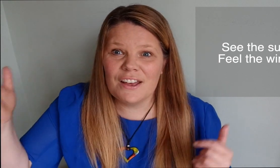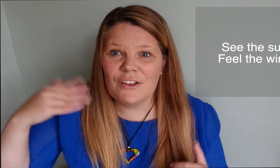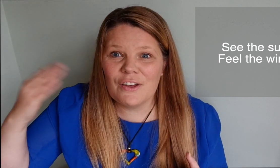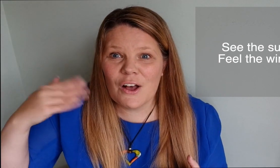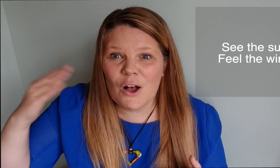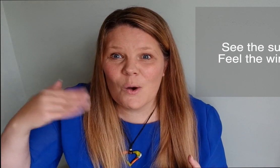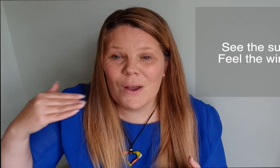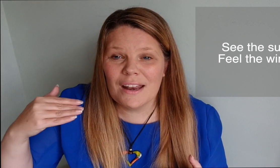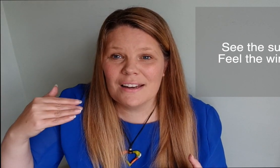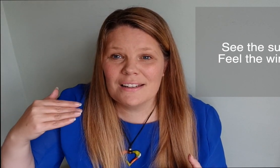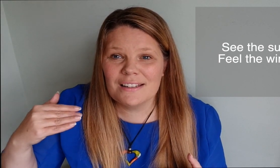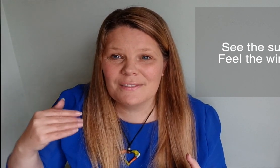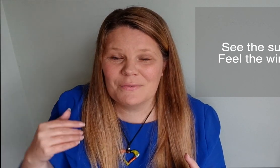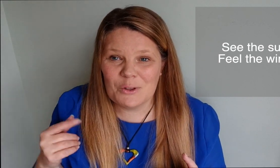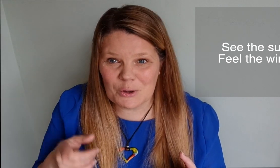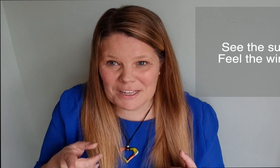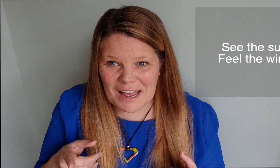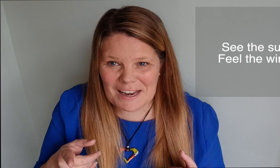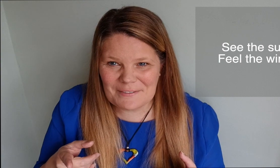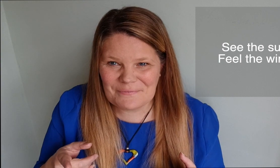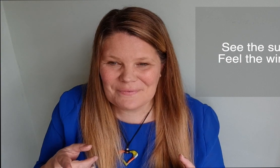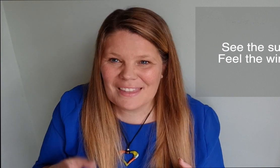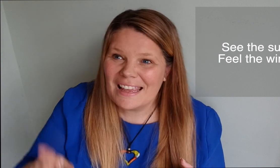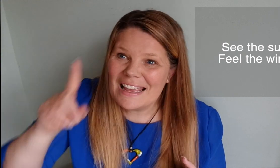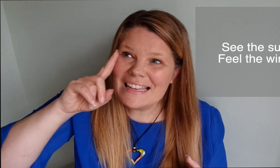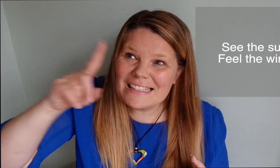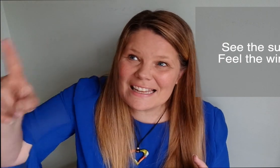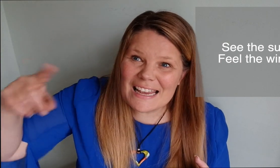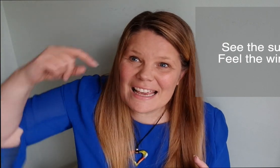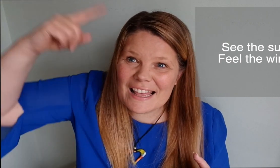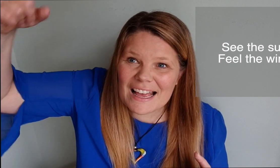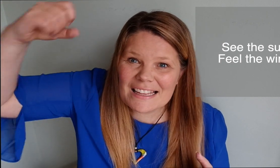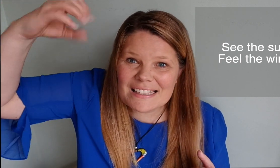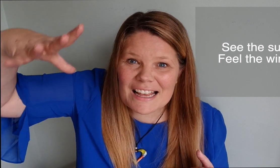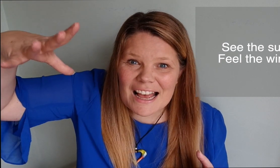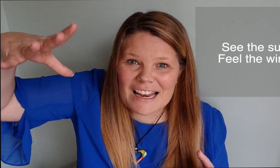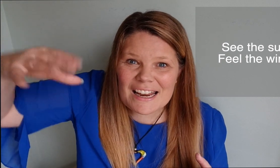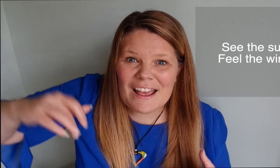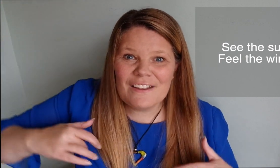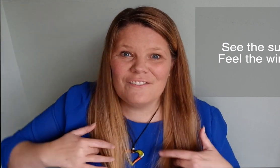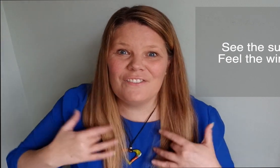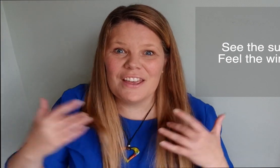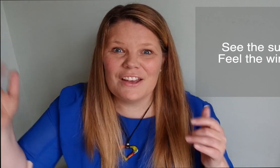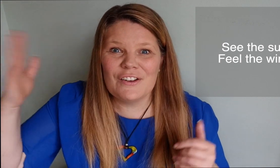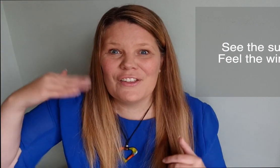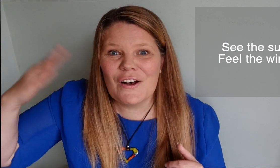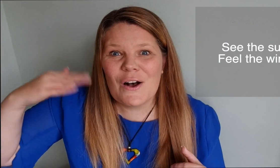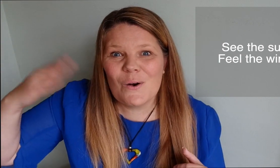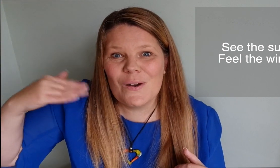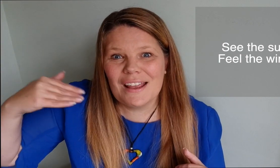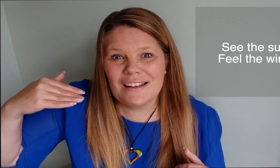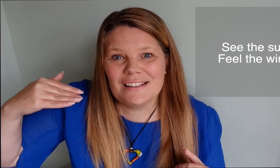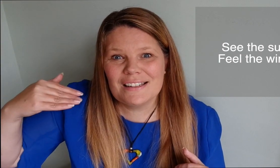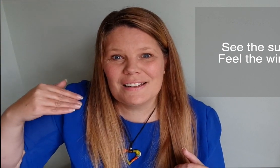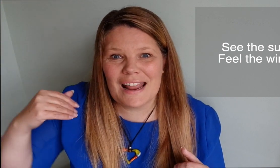the wind. Your turn. See the sun, feel the wind. Next